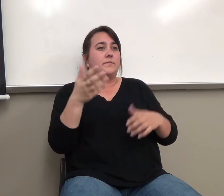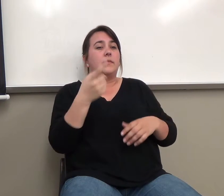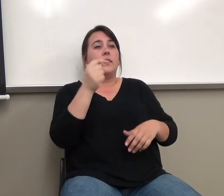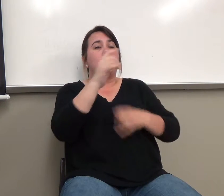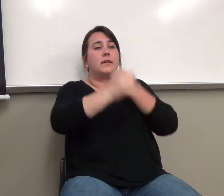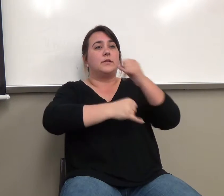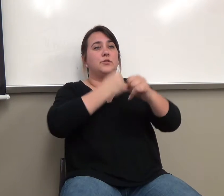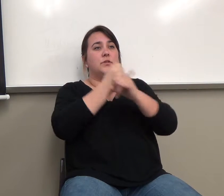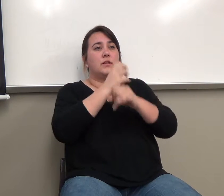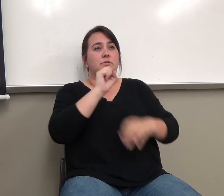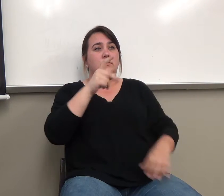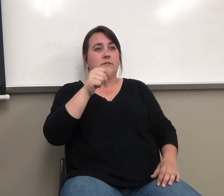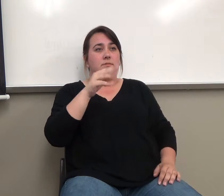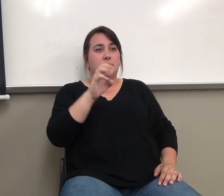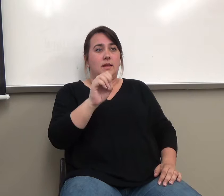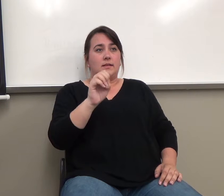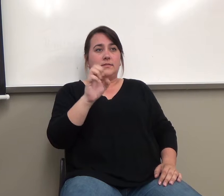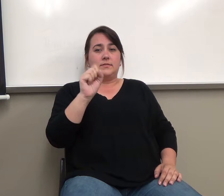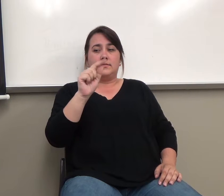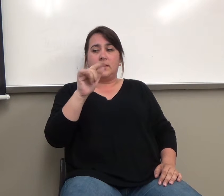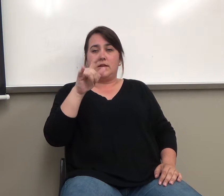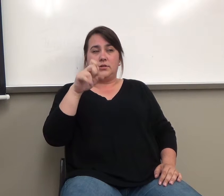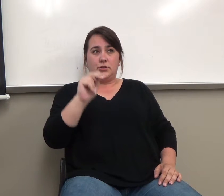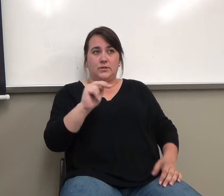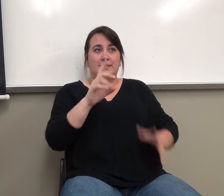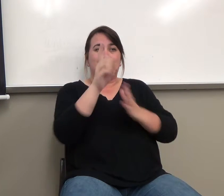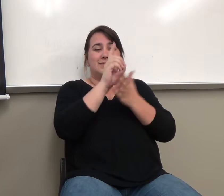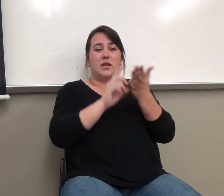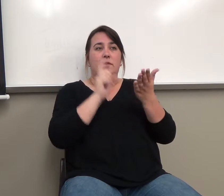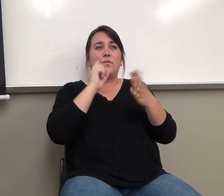for efficient use of limited space, and